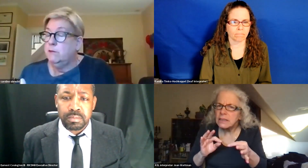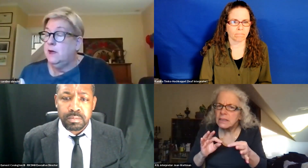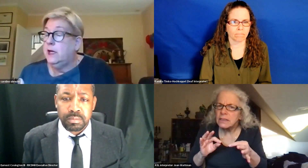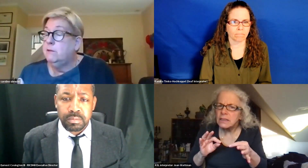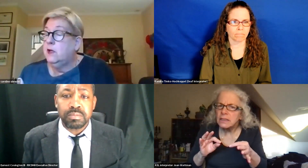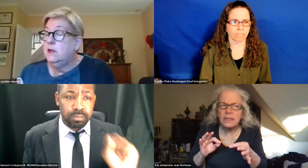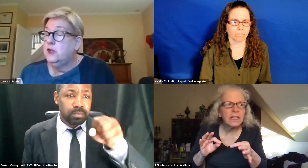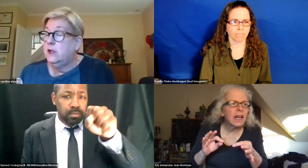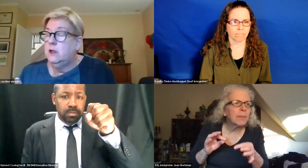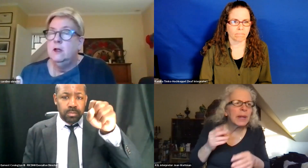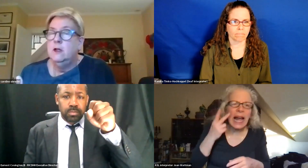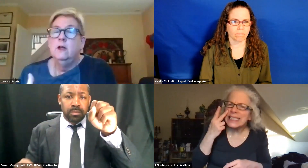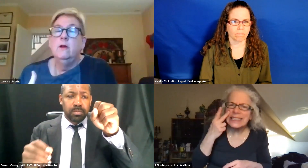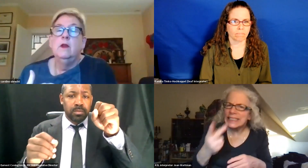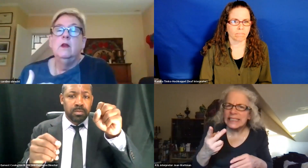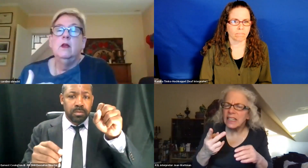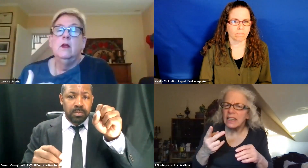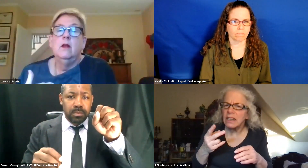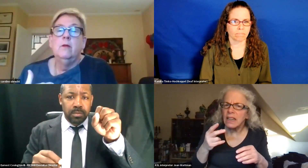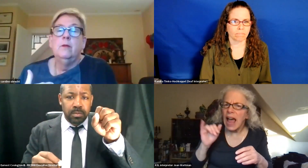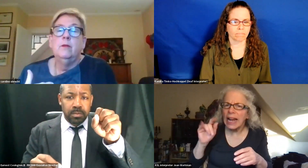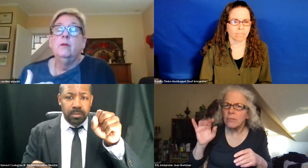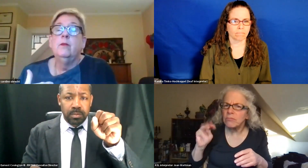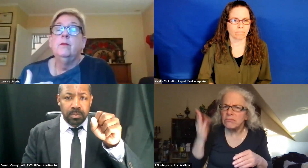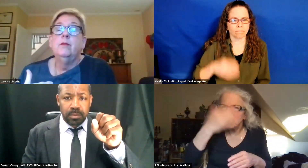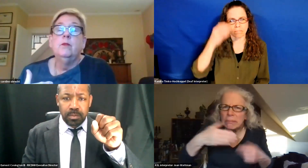item number 5 on the agenda.